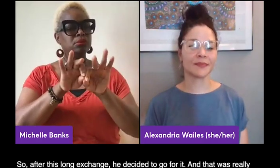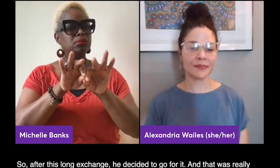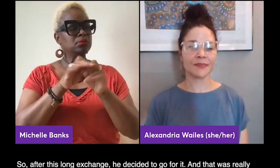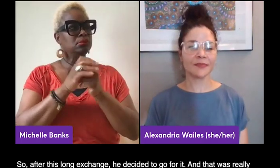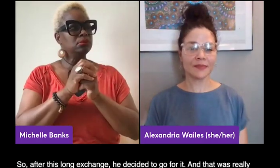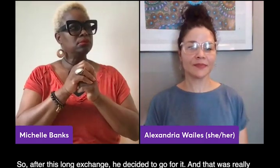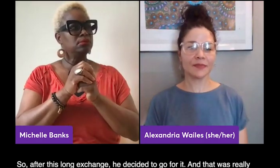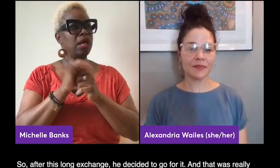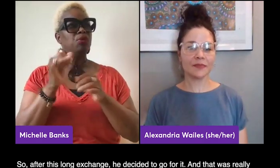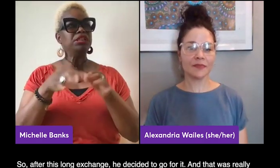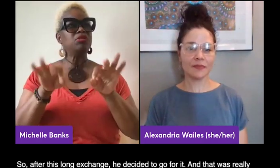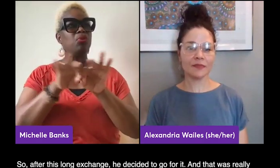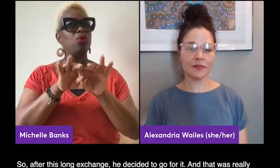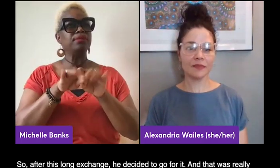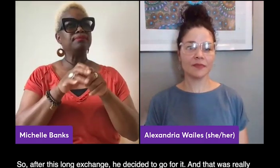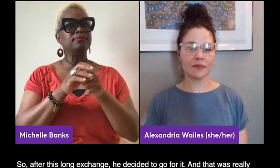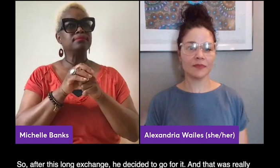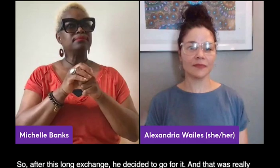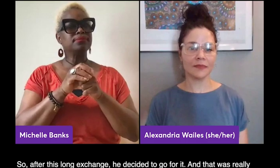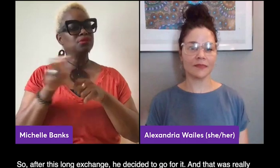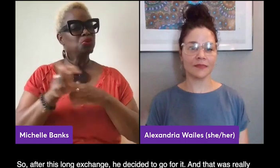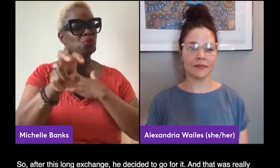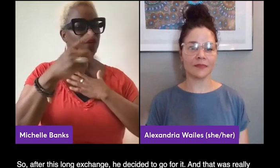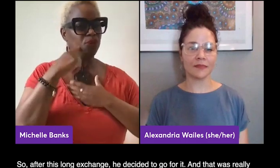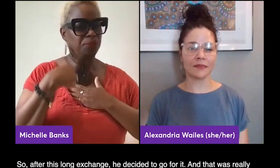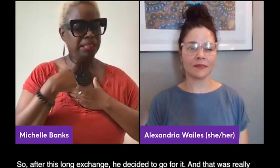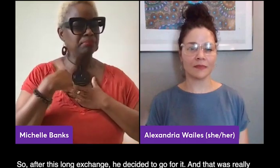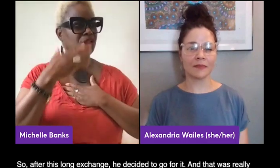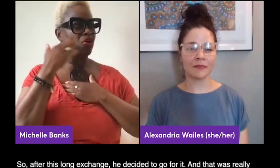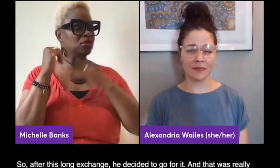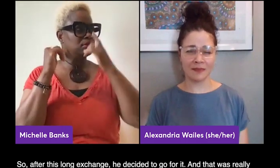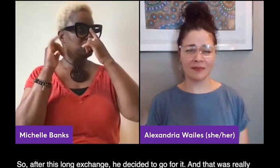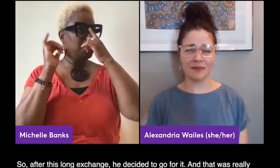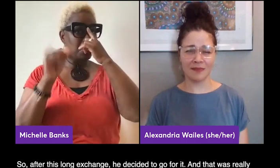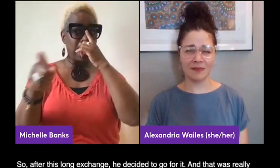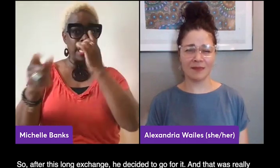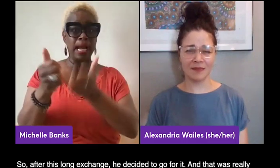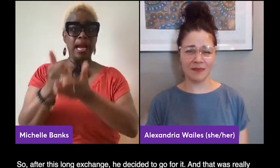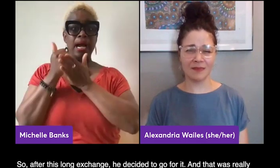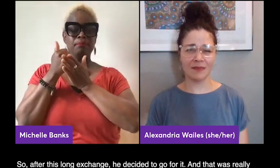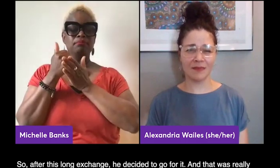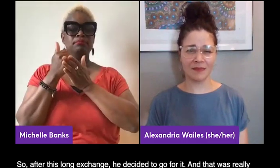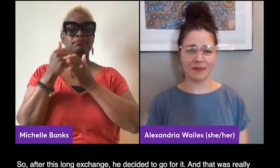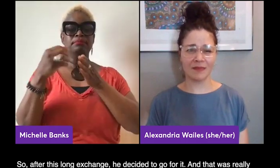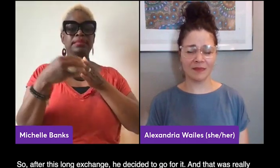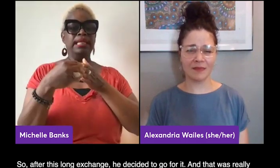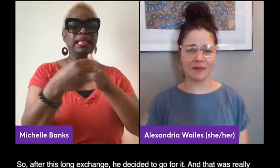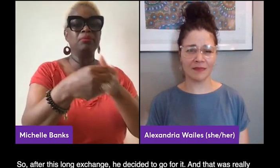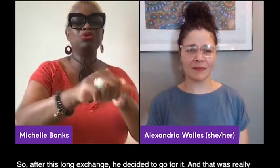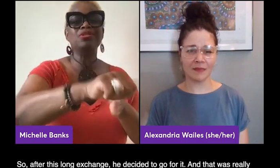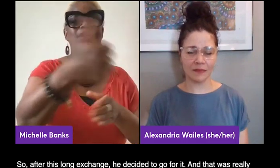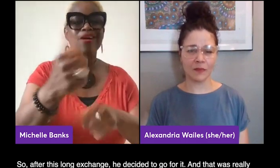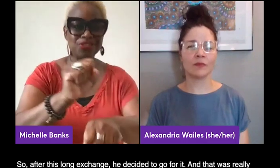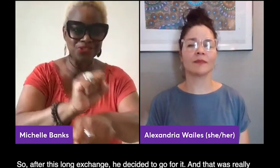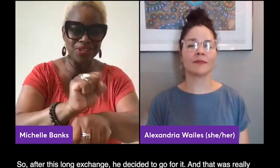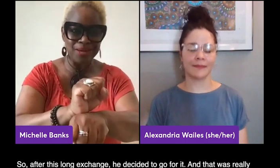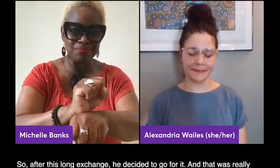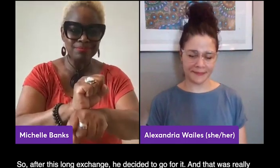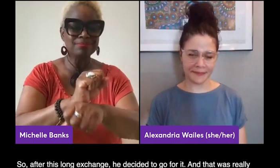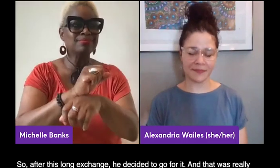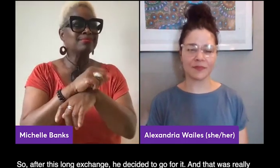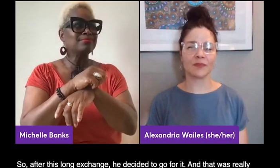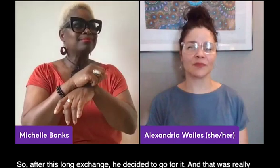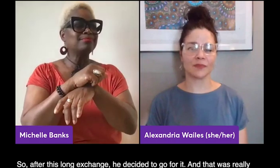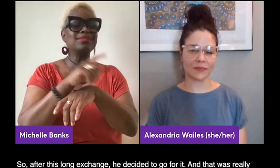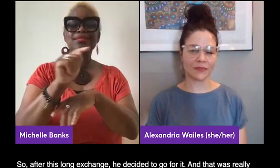An important journey for me, because that helped guide me to other work in TV, in the show